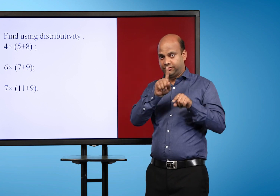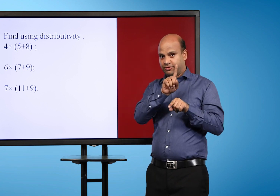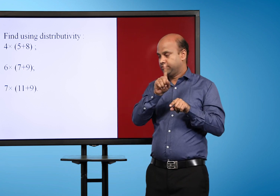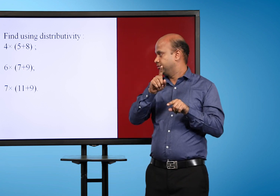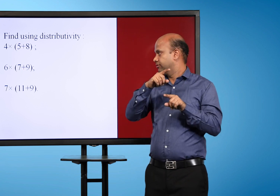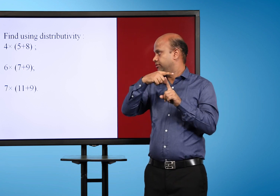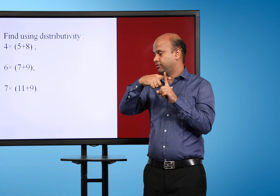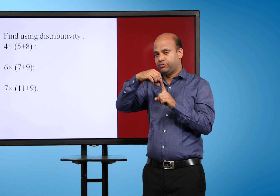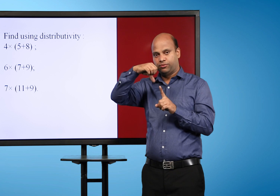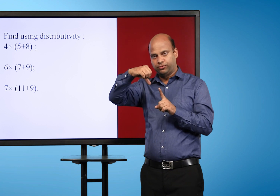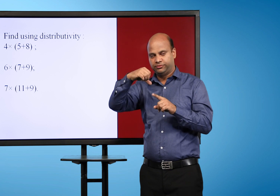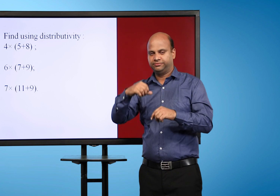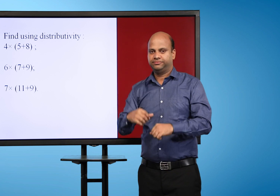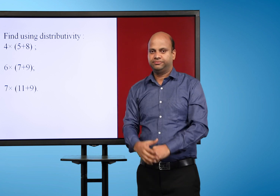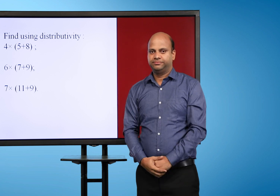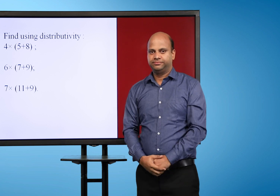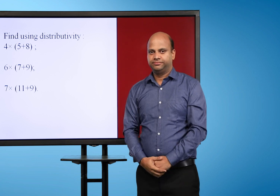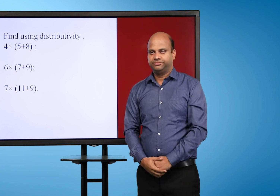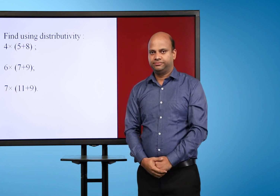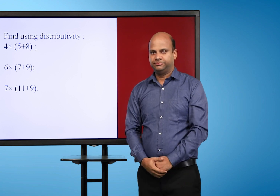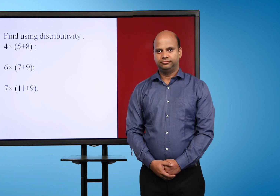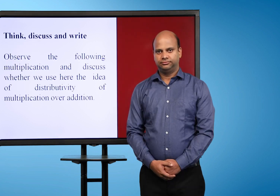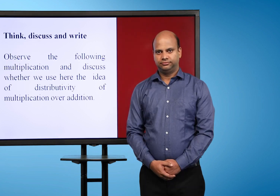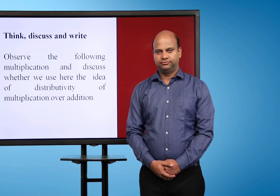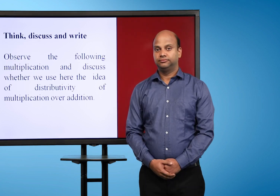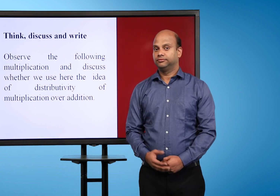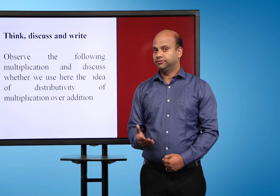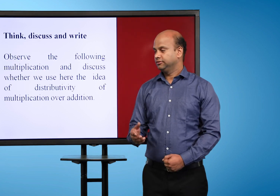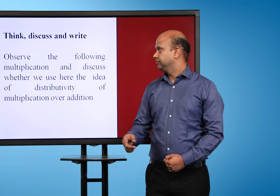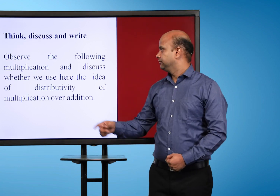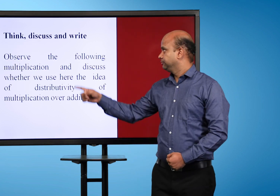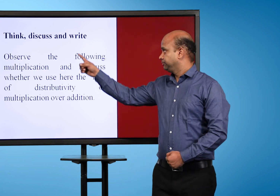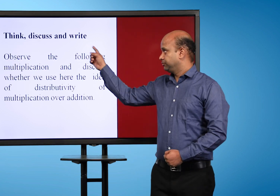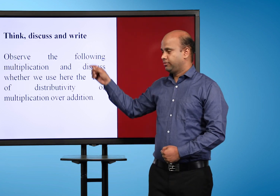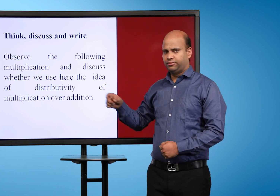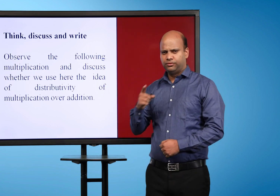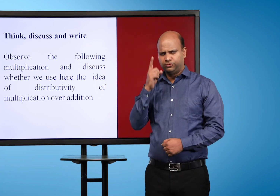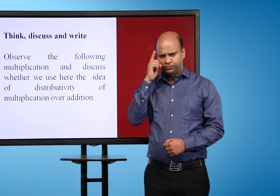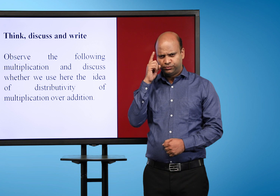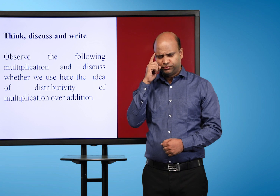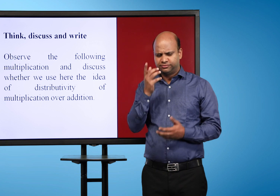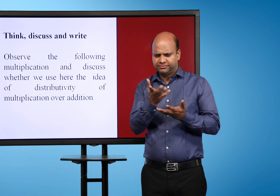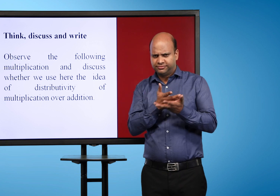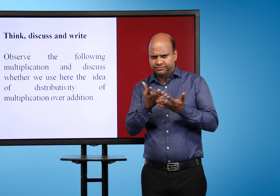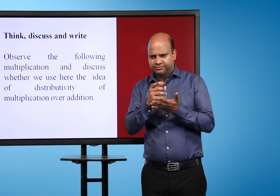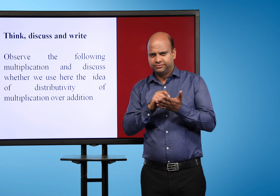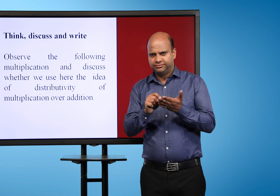multiplied by in brackets 11 plus 9. Think, discuss and write.